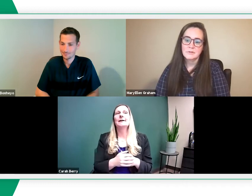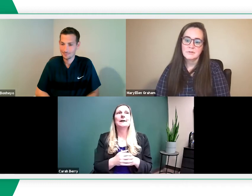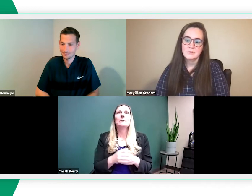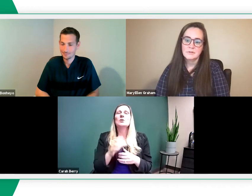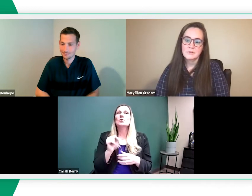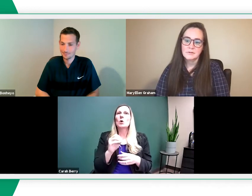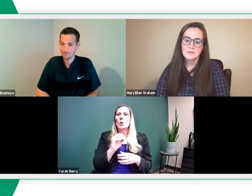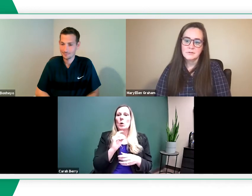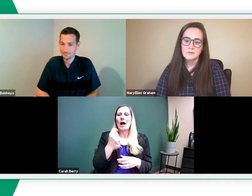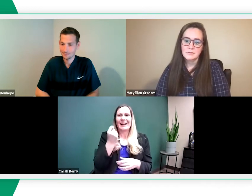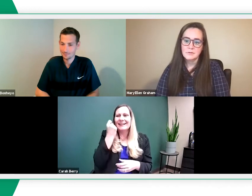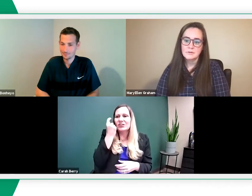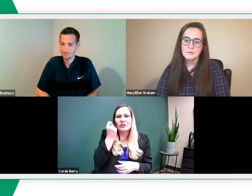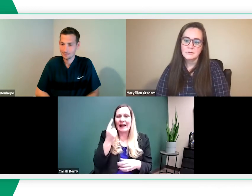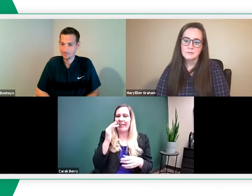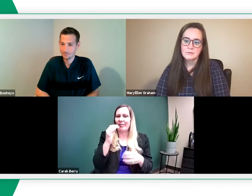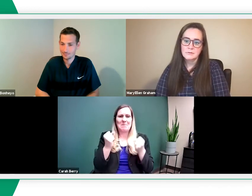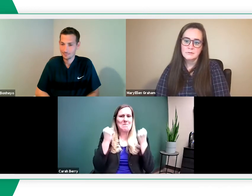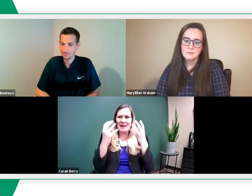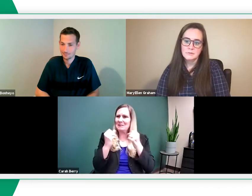all of those other things are taken out of that.